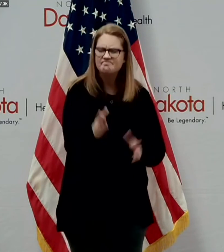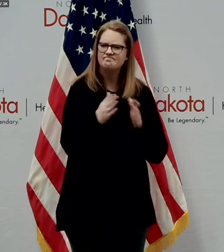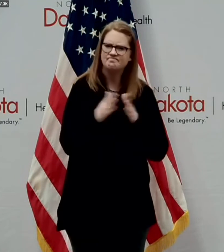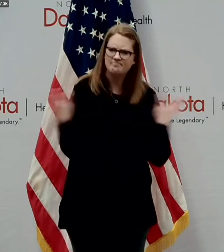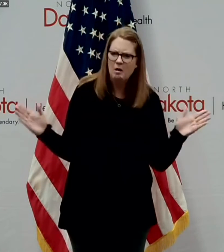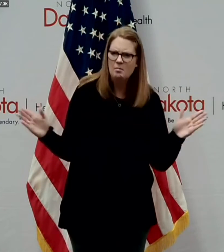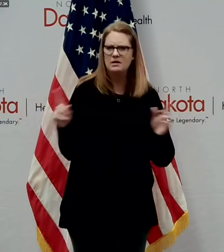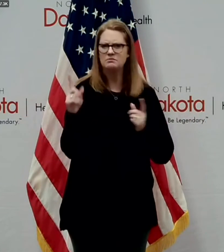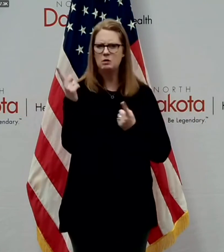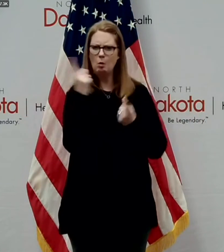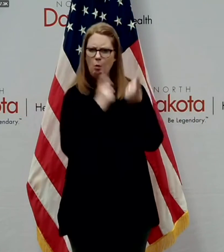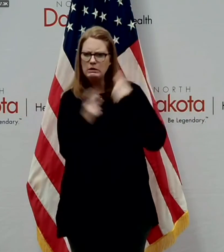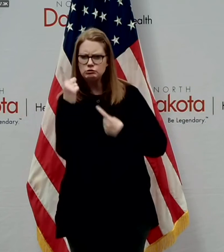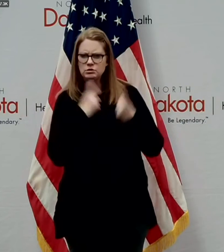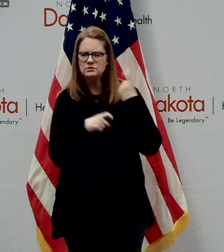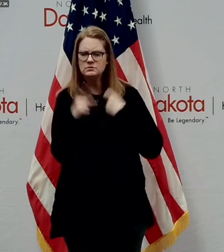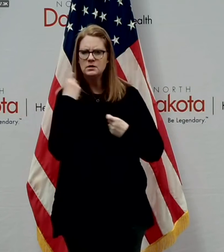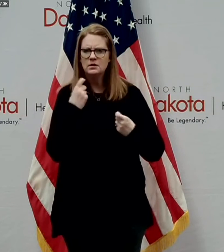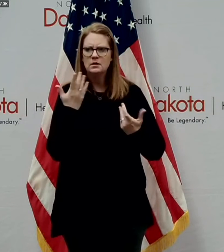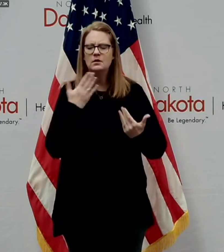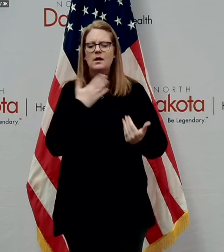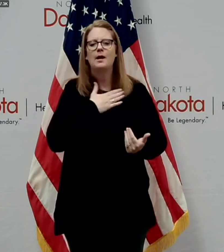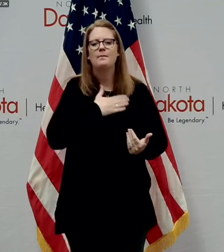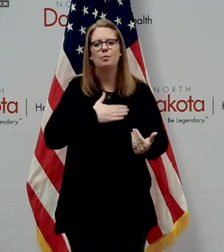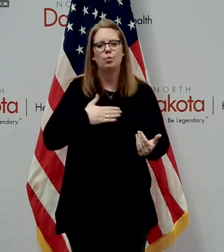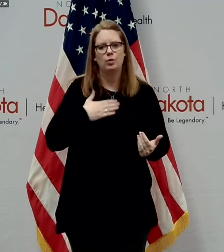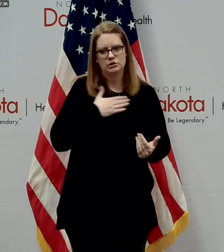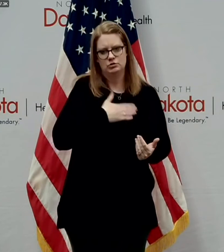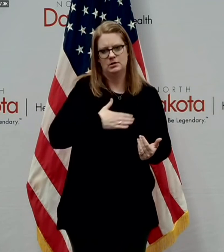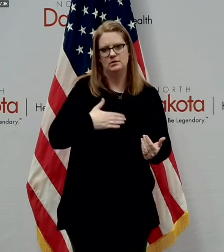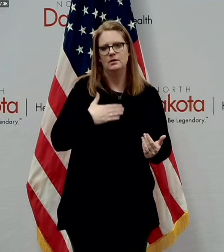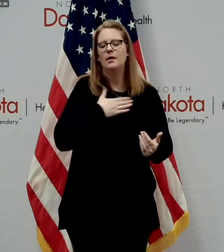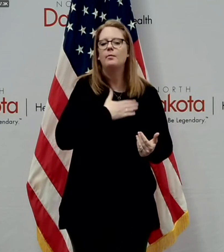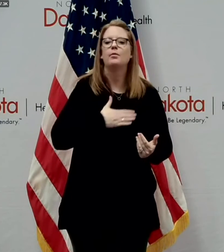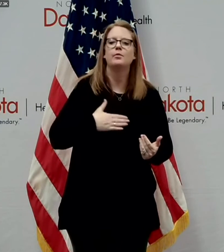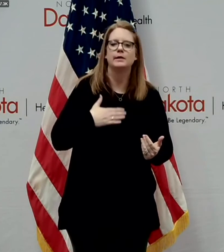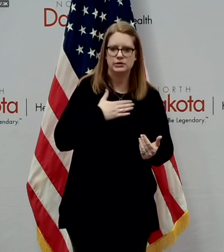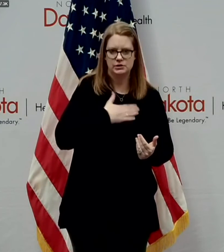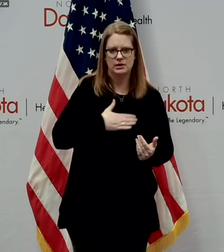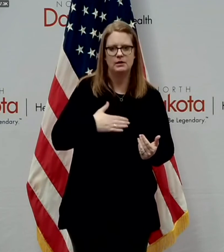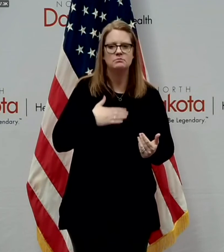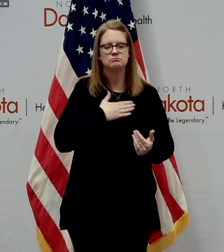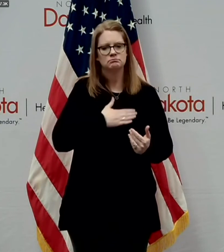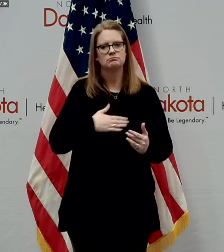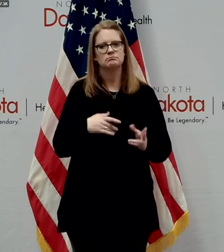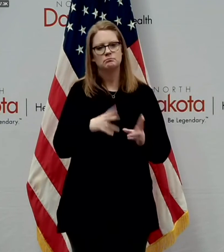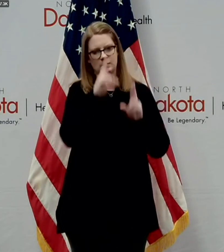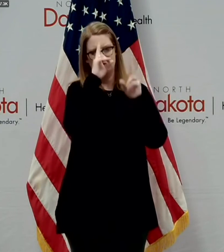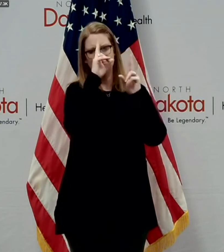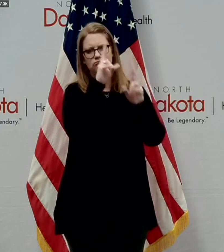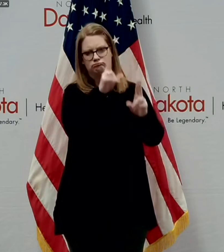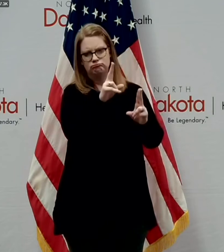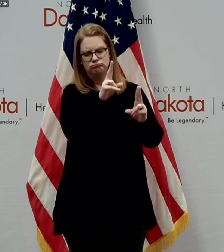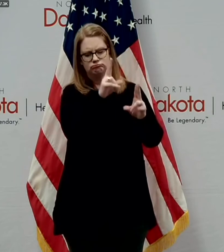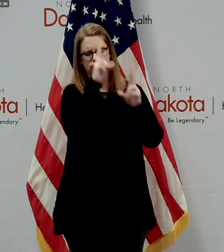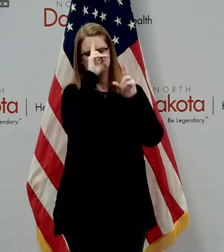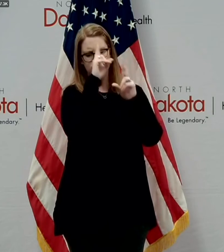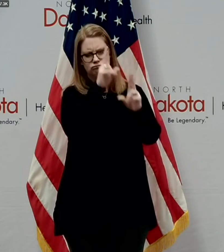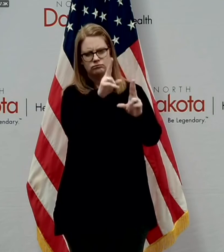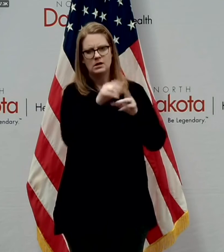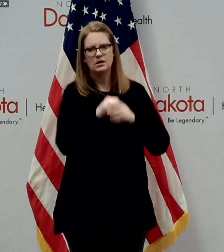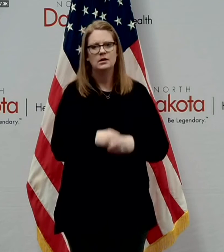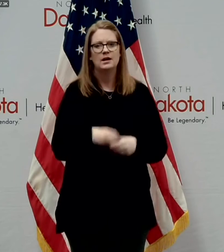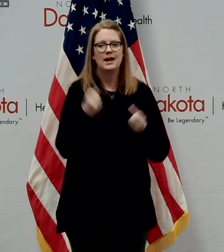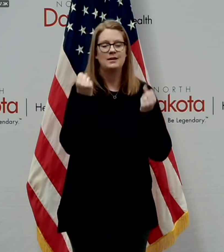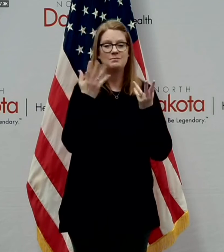questions, and we appreciate and treat the relationship with real respect, and thank you. As I've told many people, I think